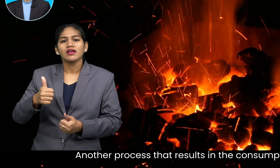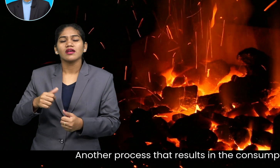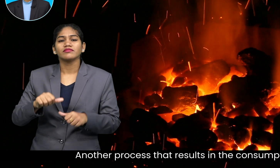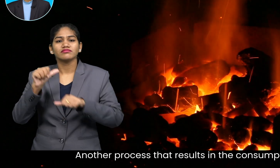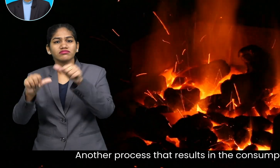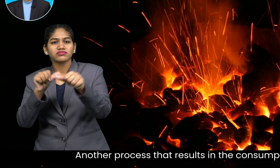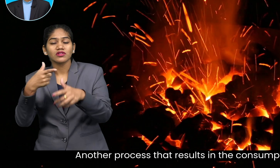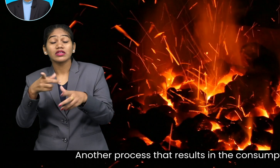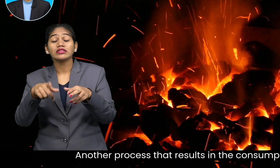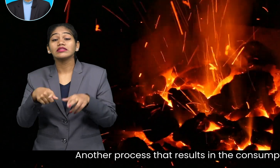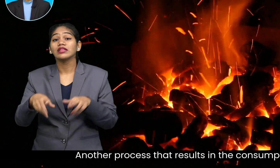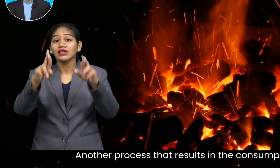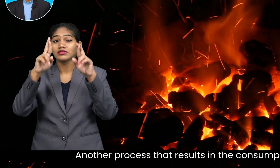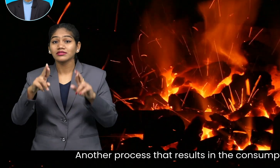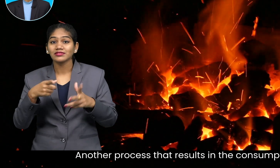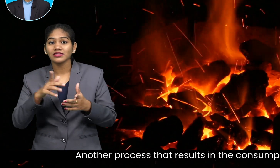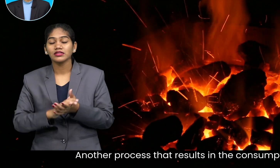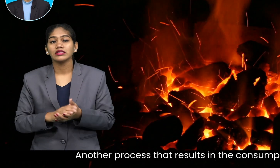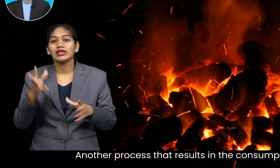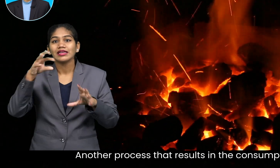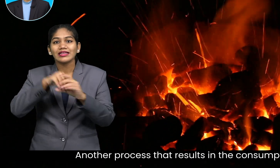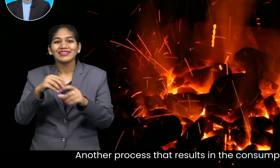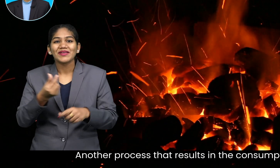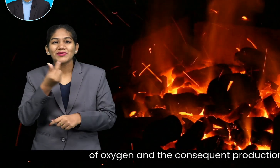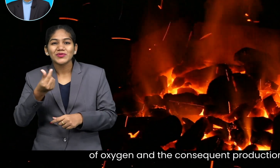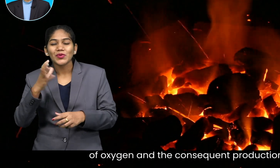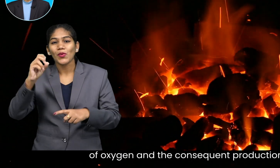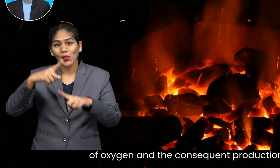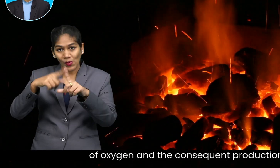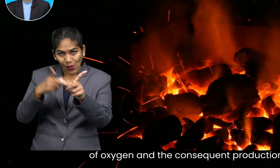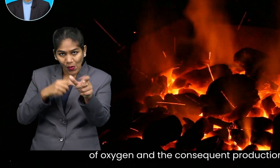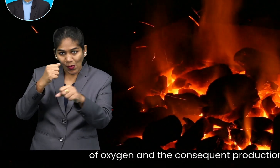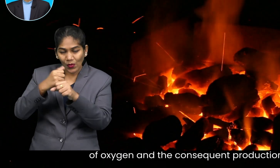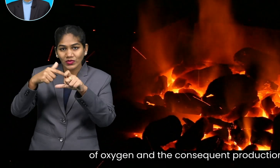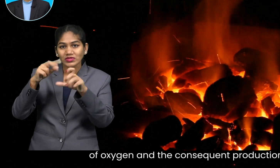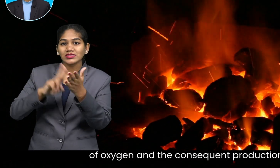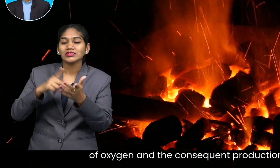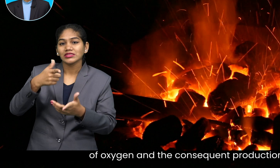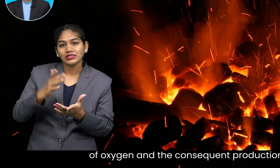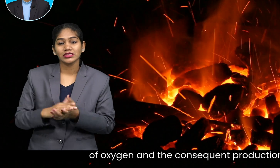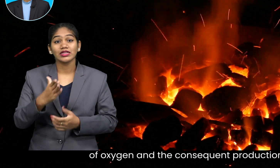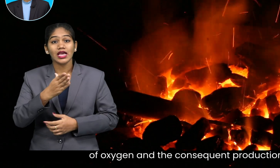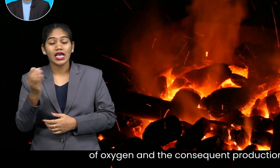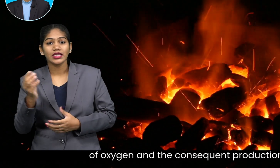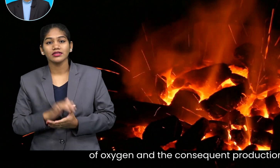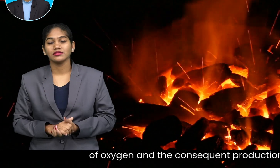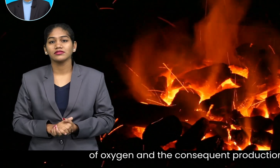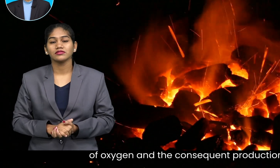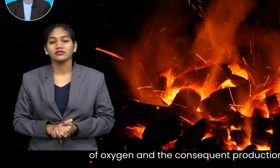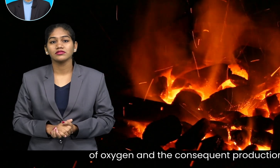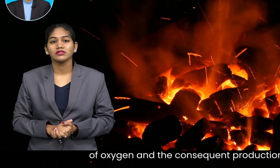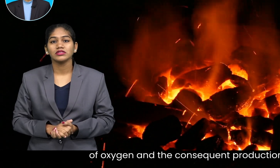Another process that results in the consumption of oxygen and